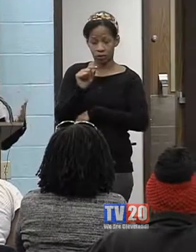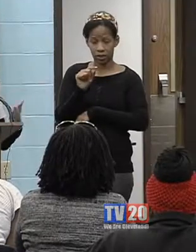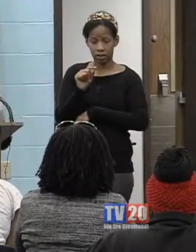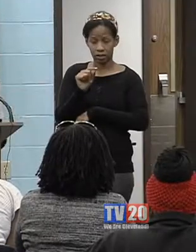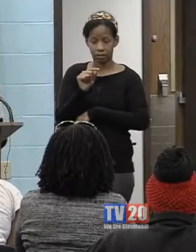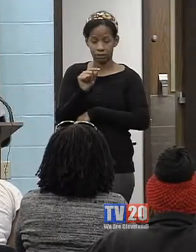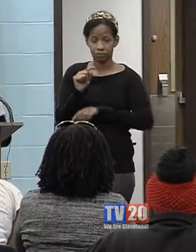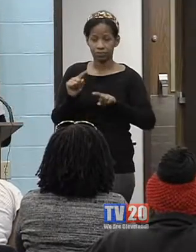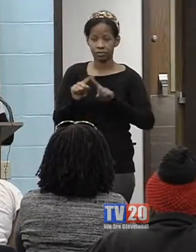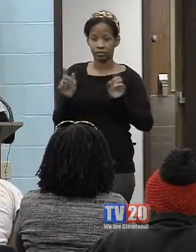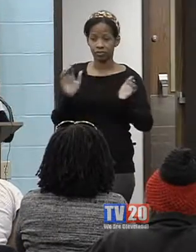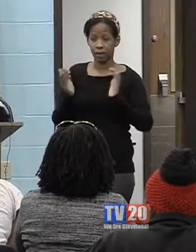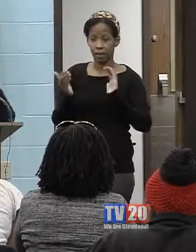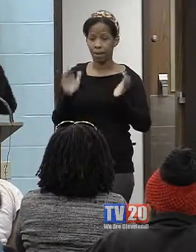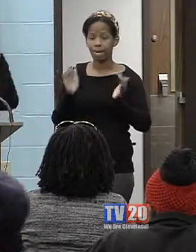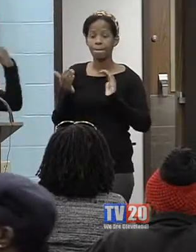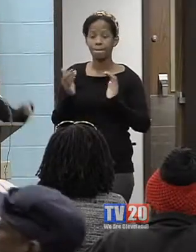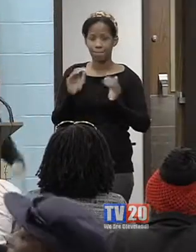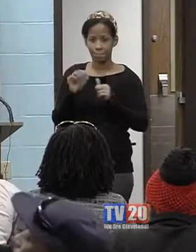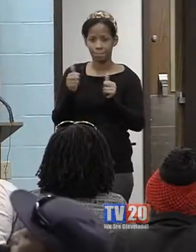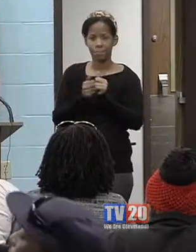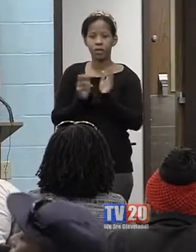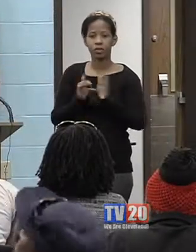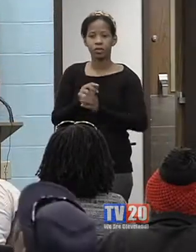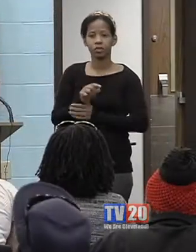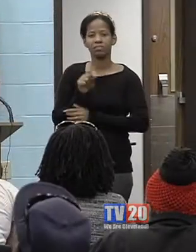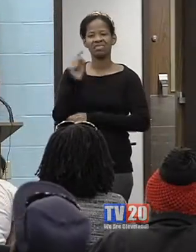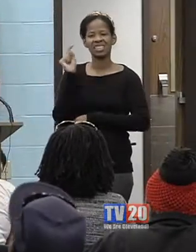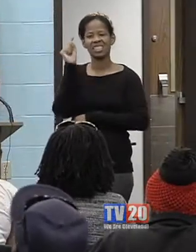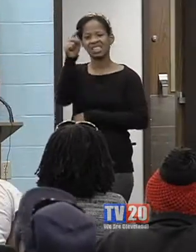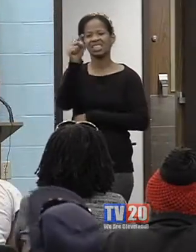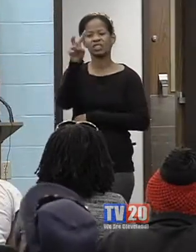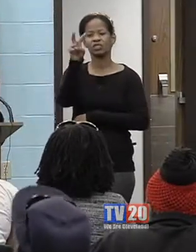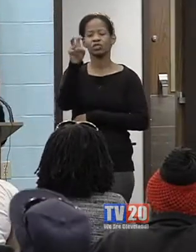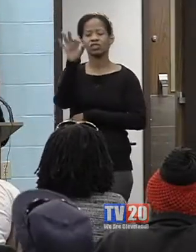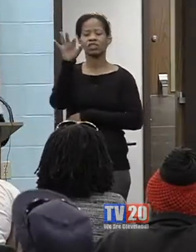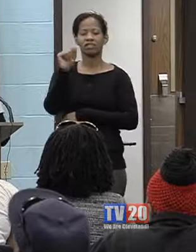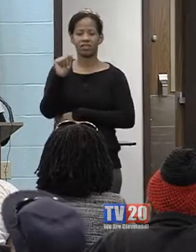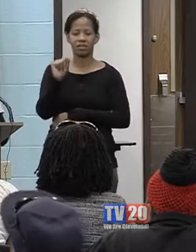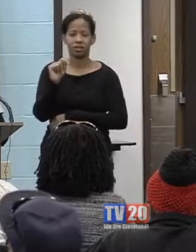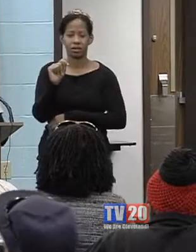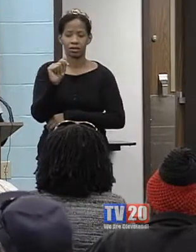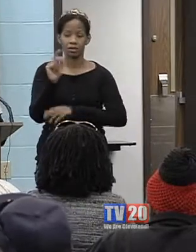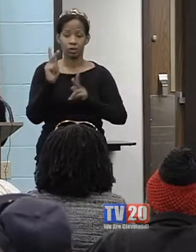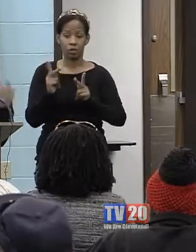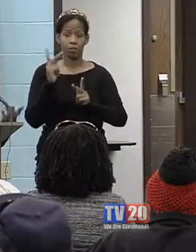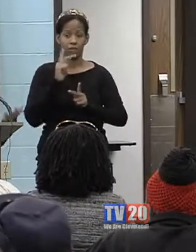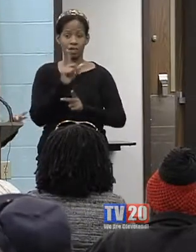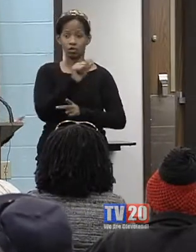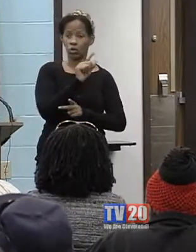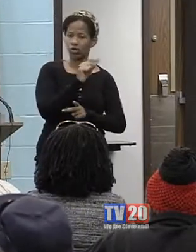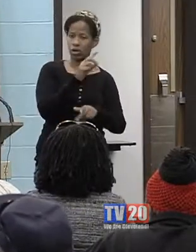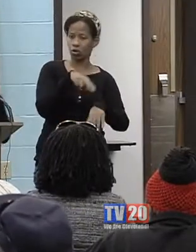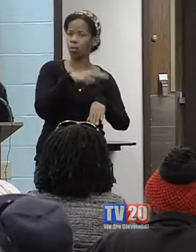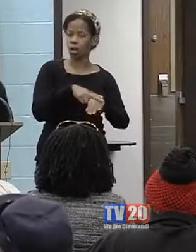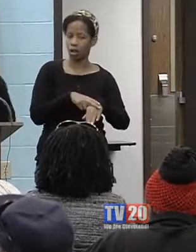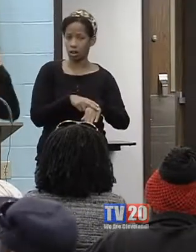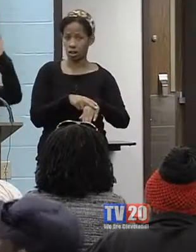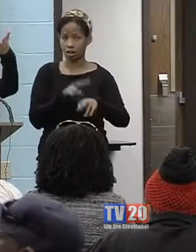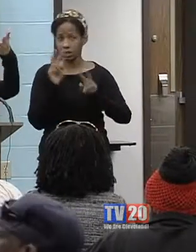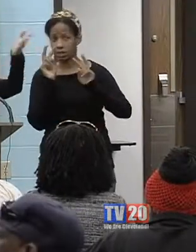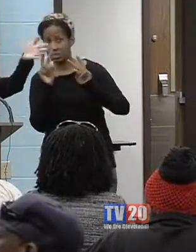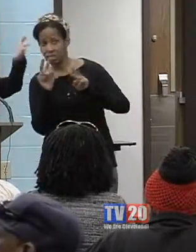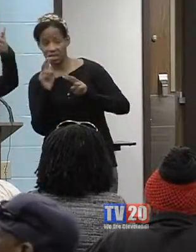the difference, we'll say the back of the room is 200 feet away. So the person that has average vision can